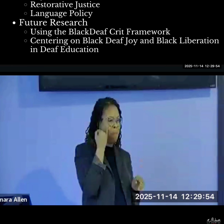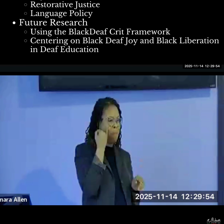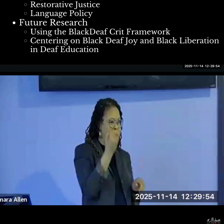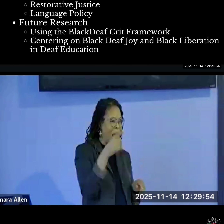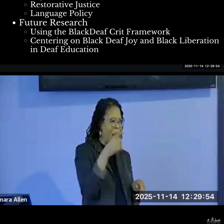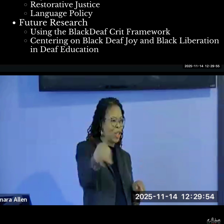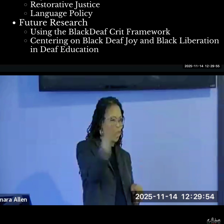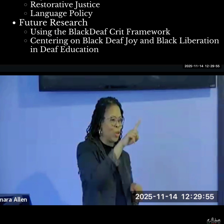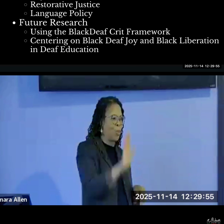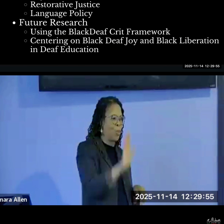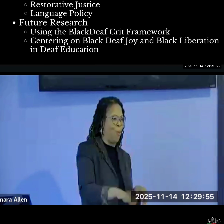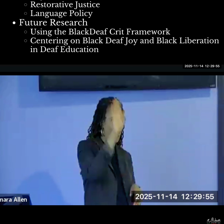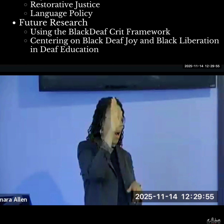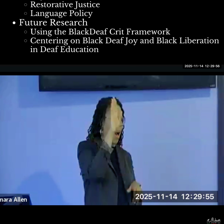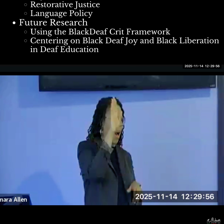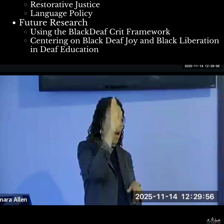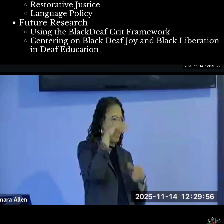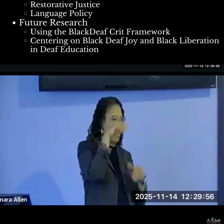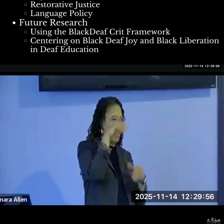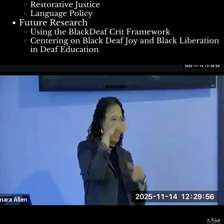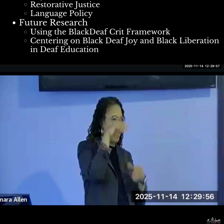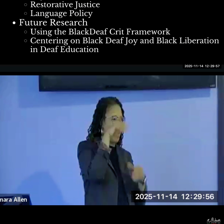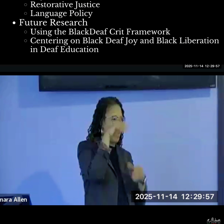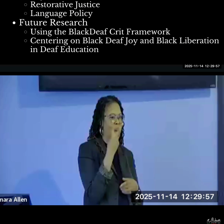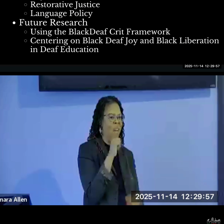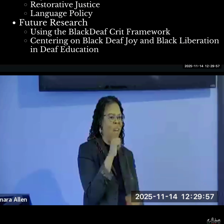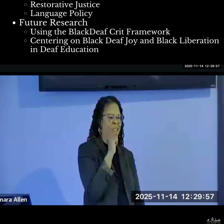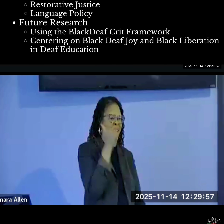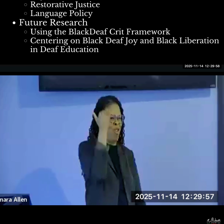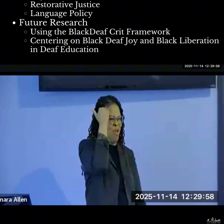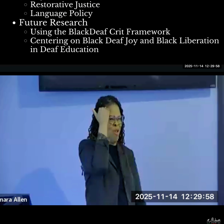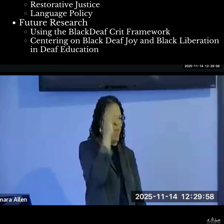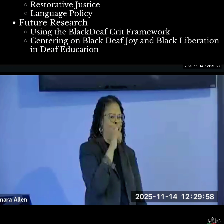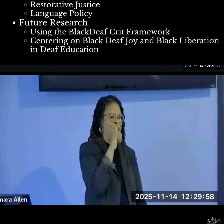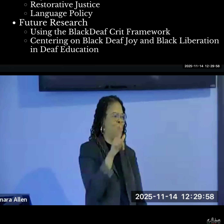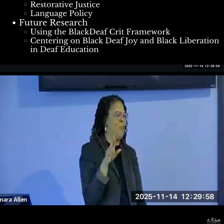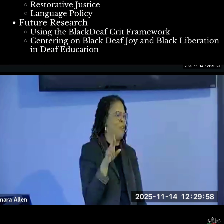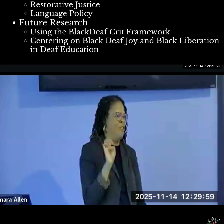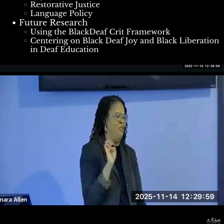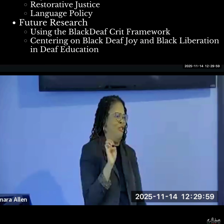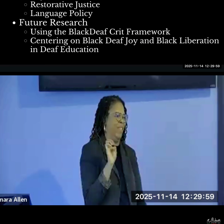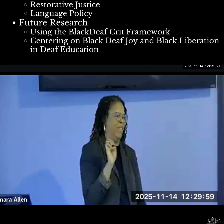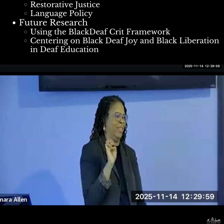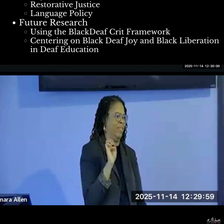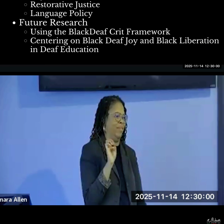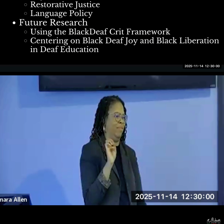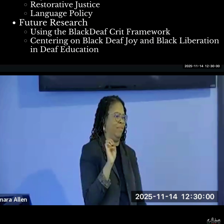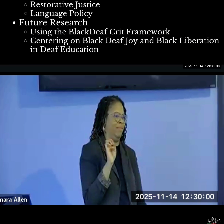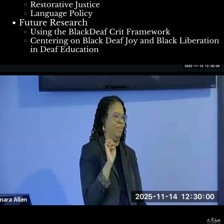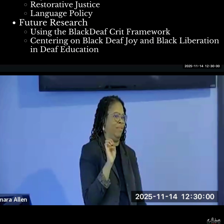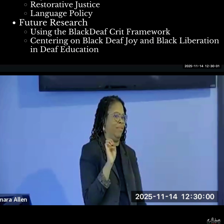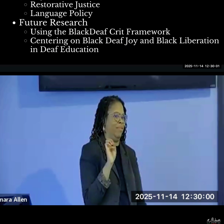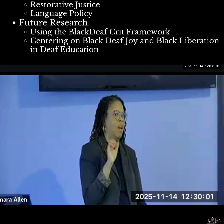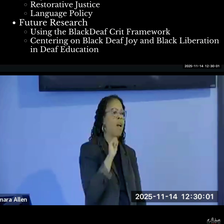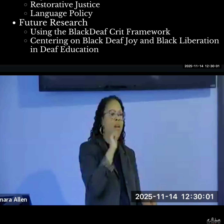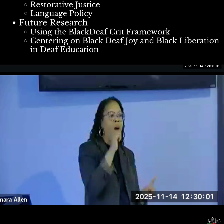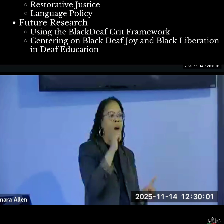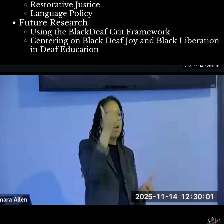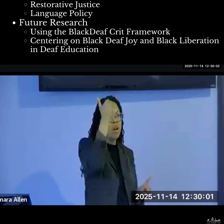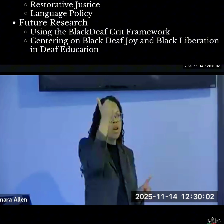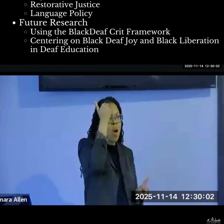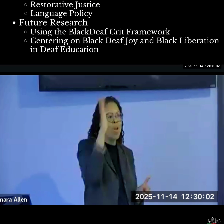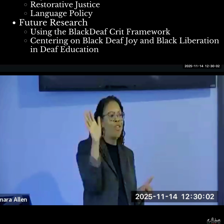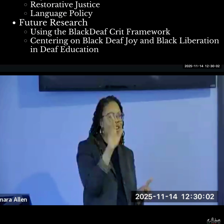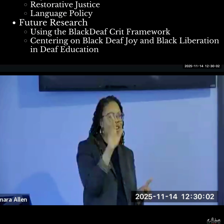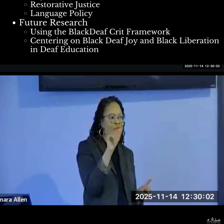practical interventions like racial identity development. Right. Going up through K through 12, that is a period in which